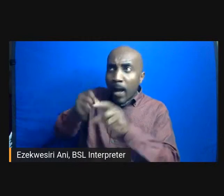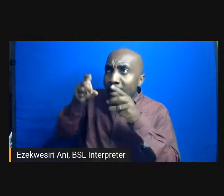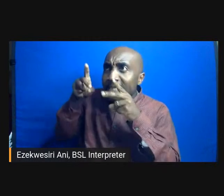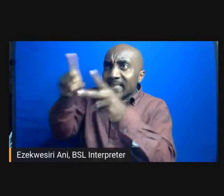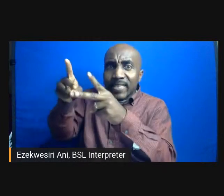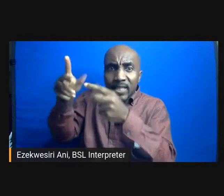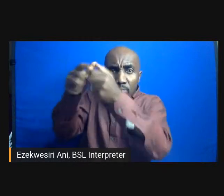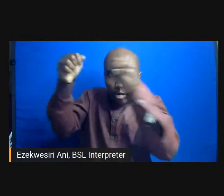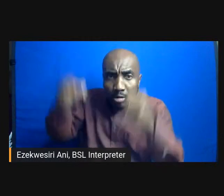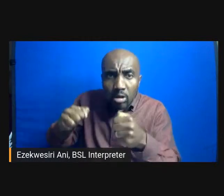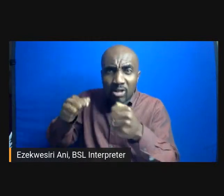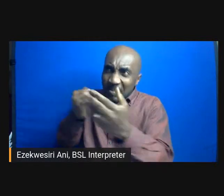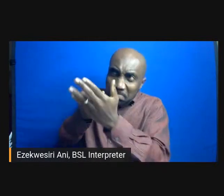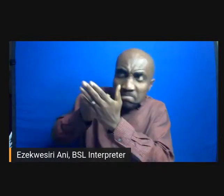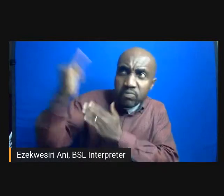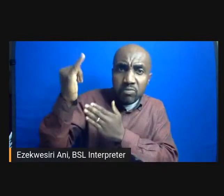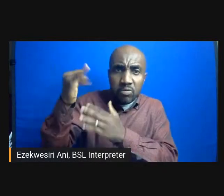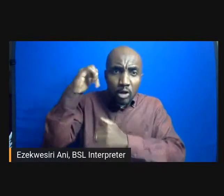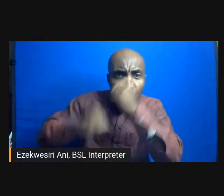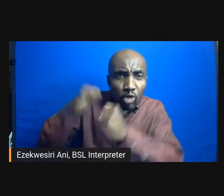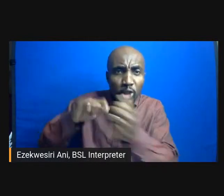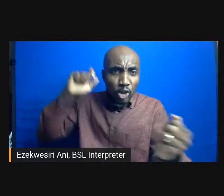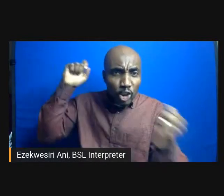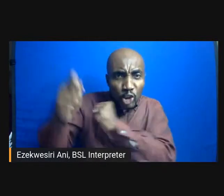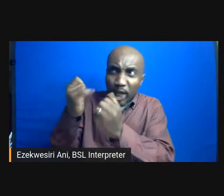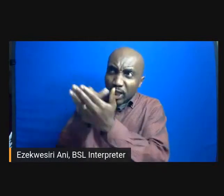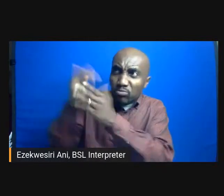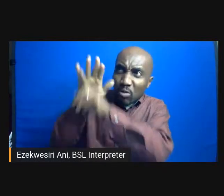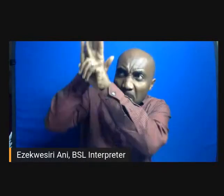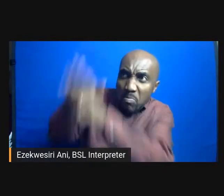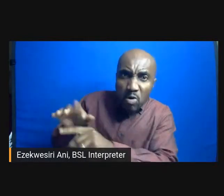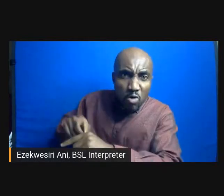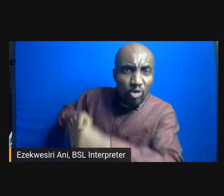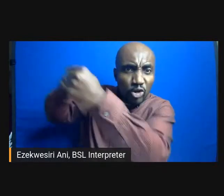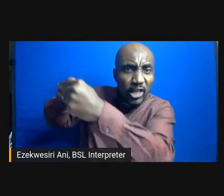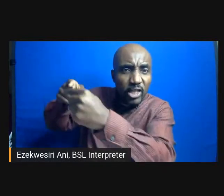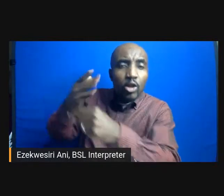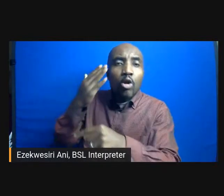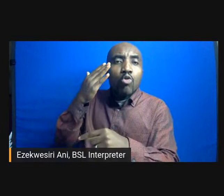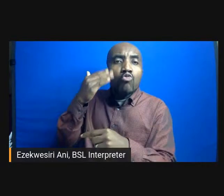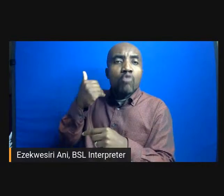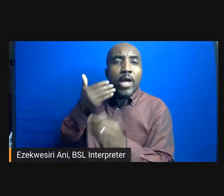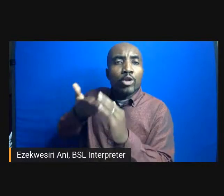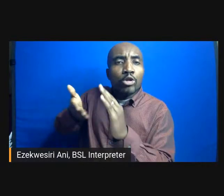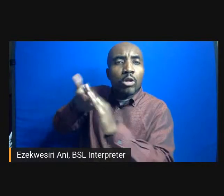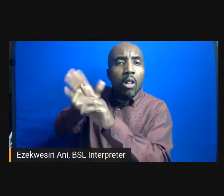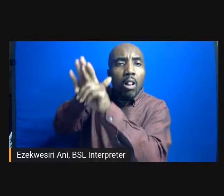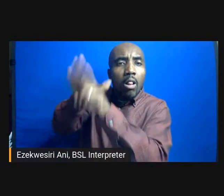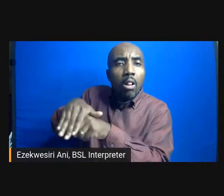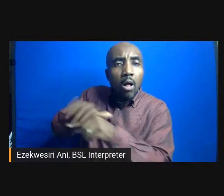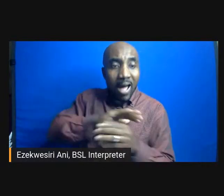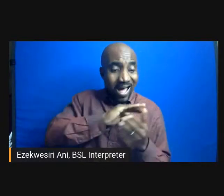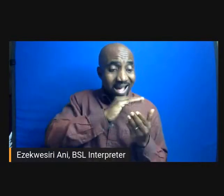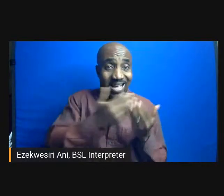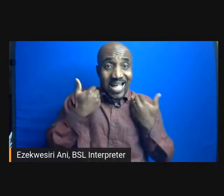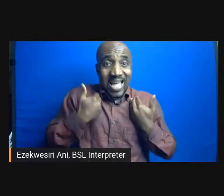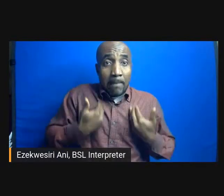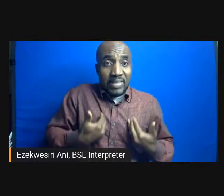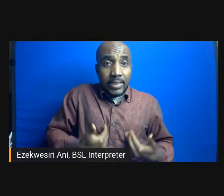norms until change comes. The racialization of capitalism